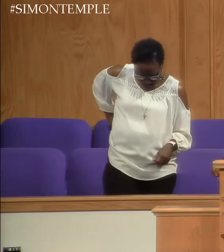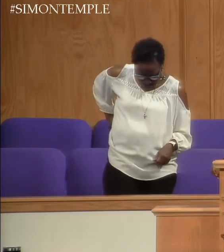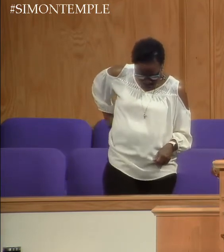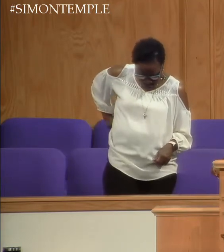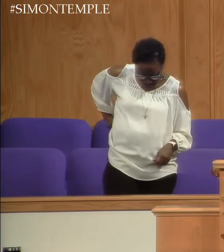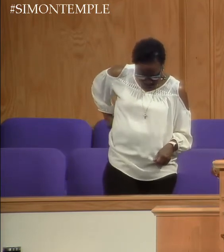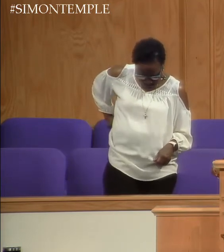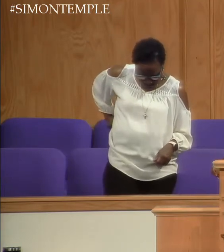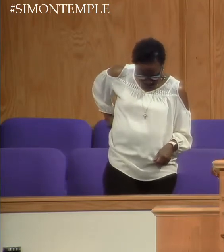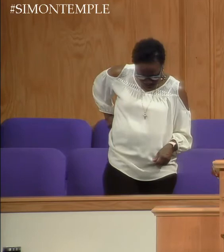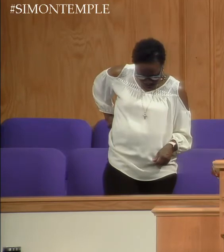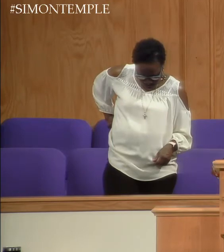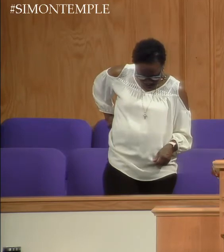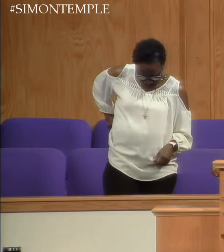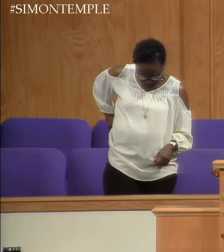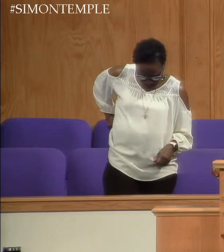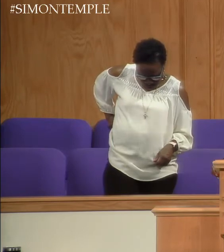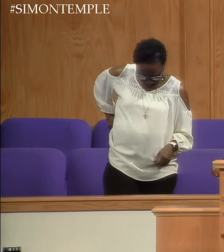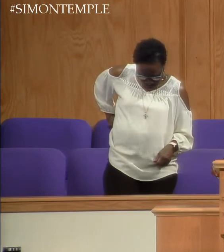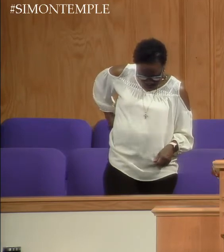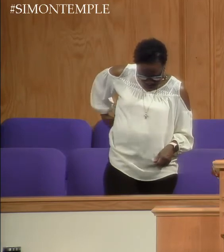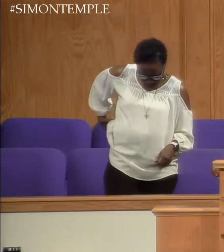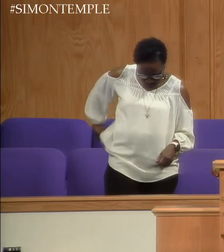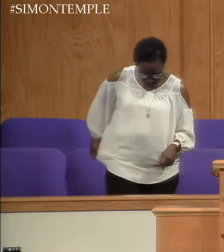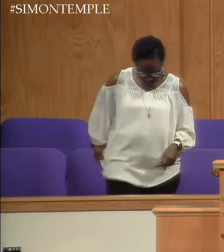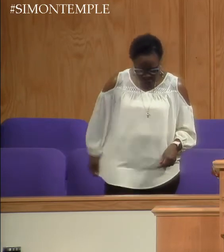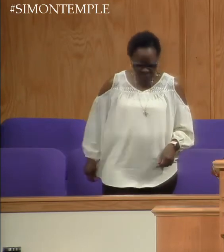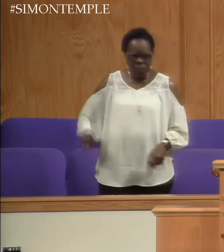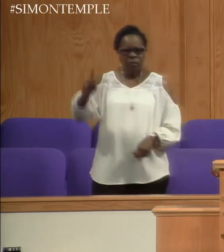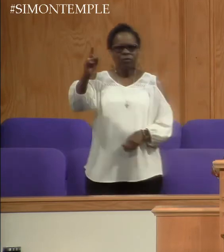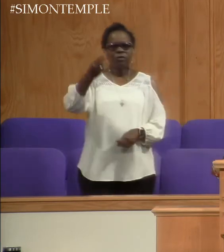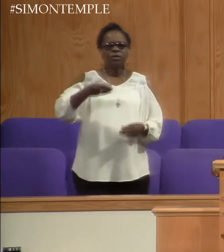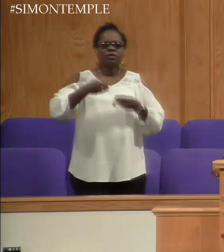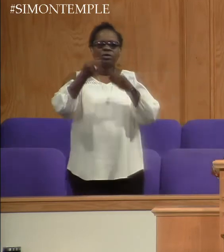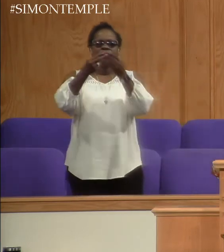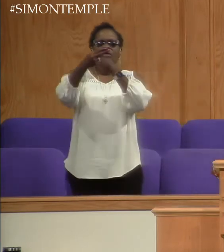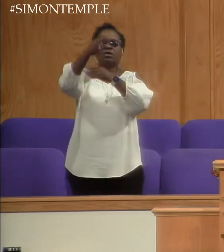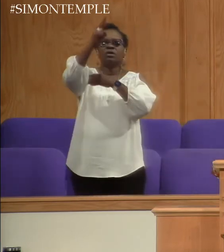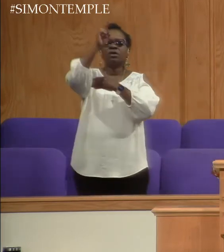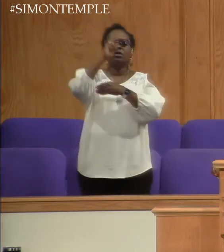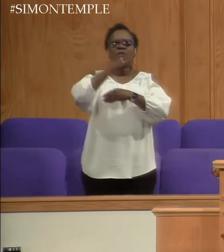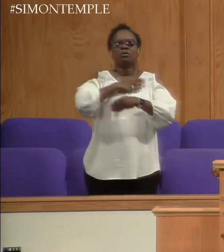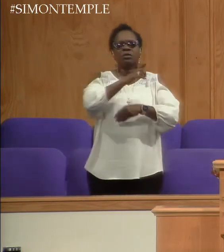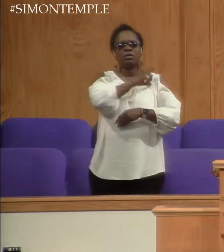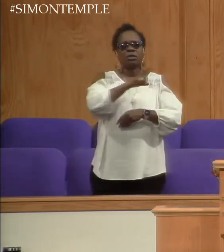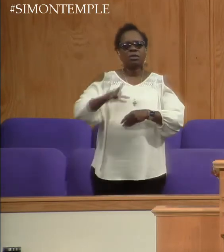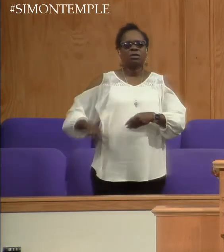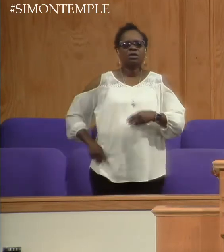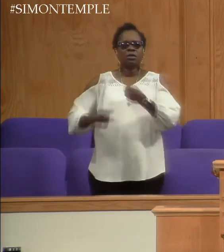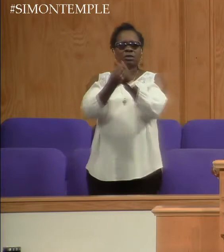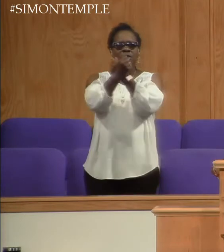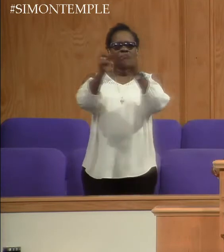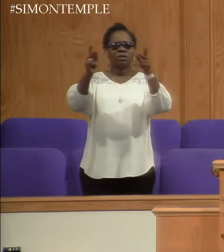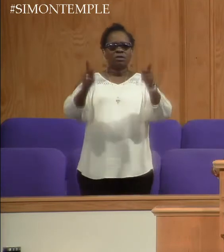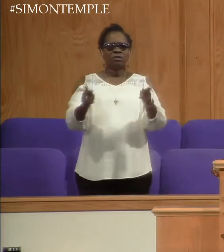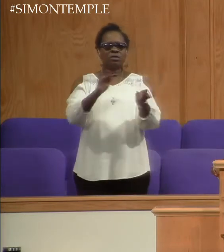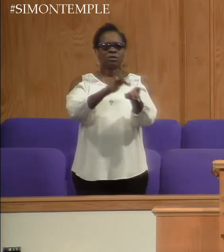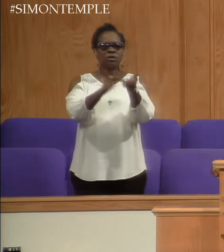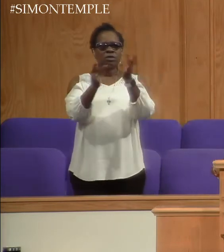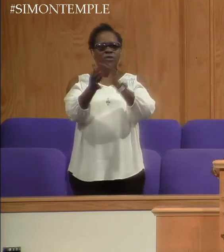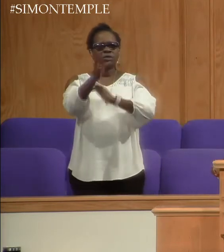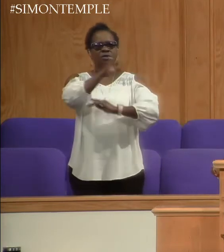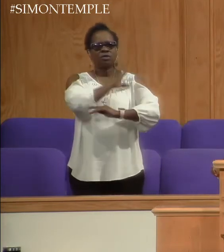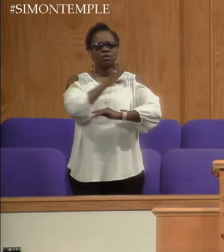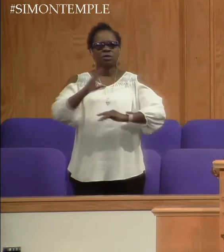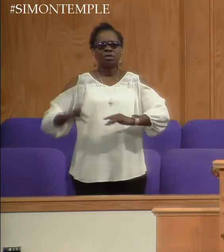I pray all is well. First, giving honor to my Lord and Savior Jesus Christ, and to